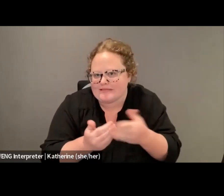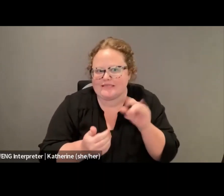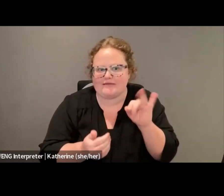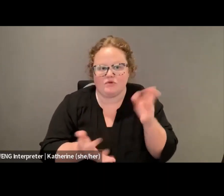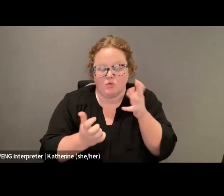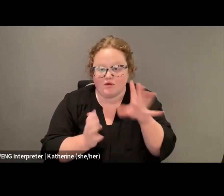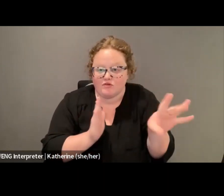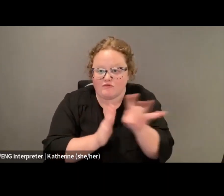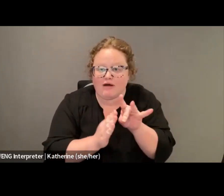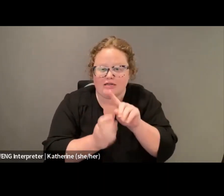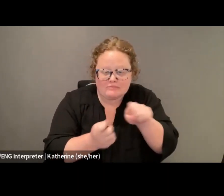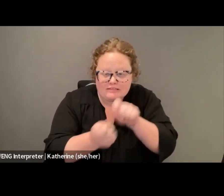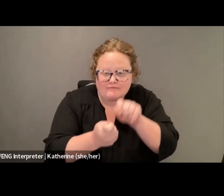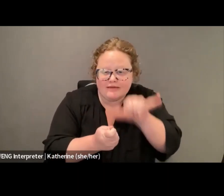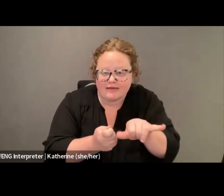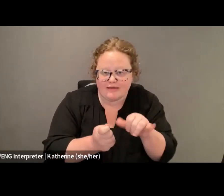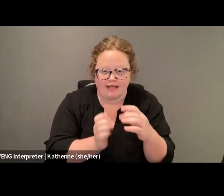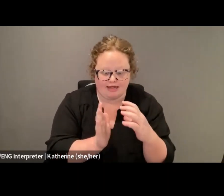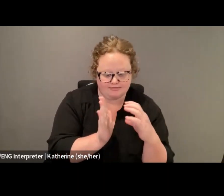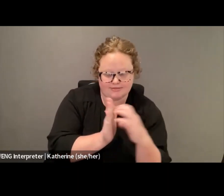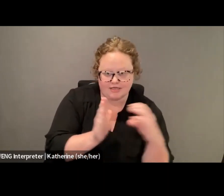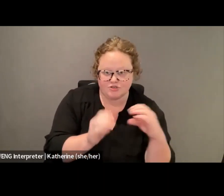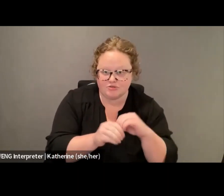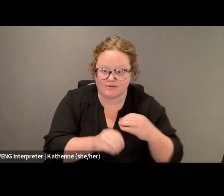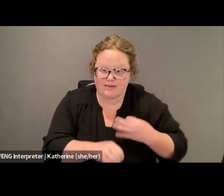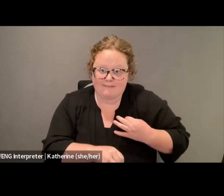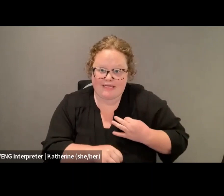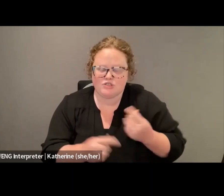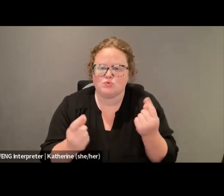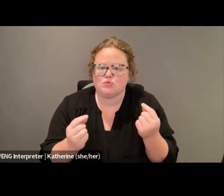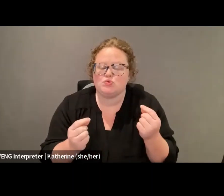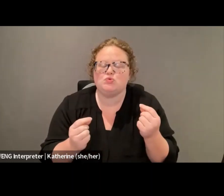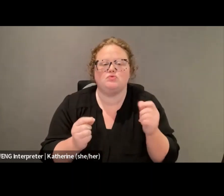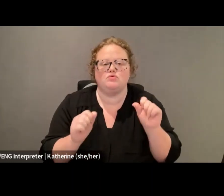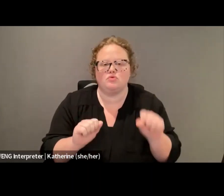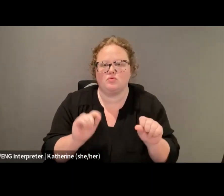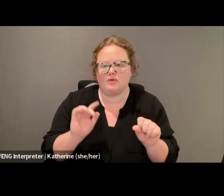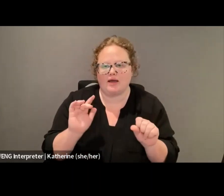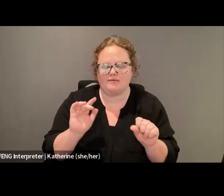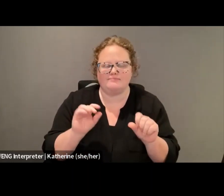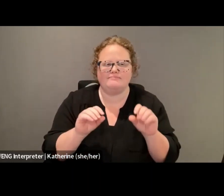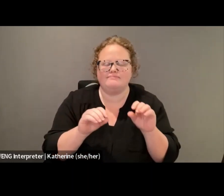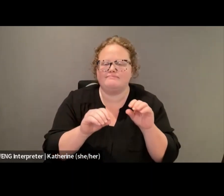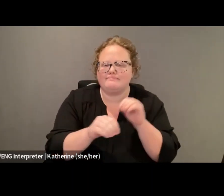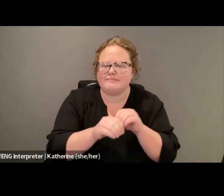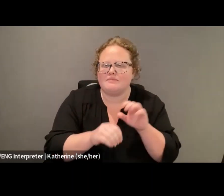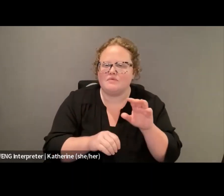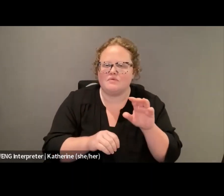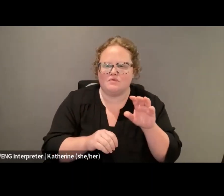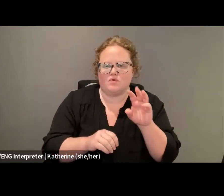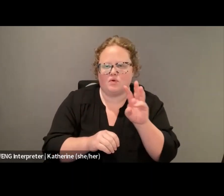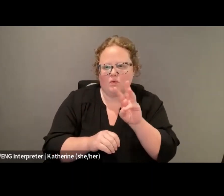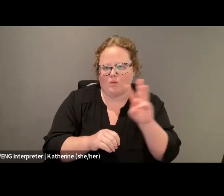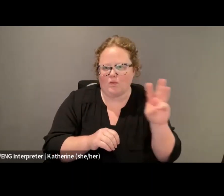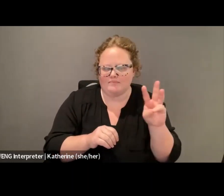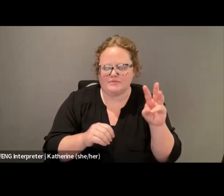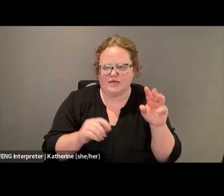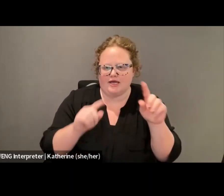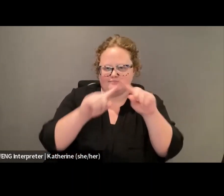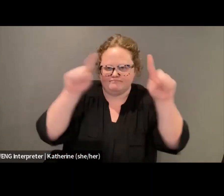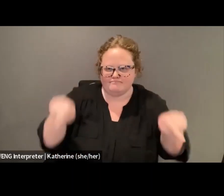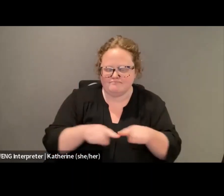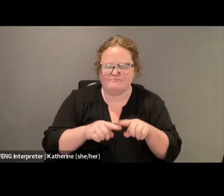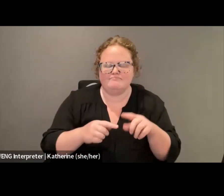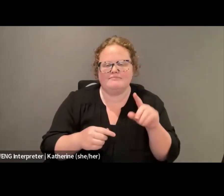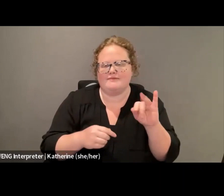that place in the waiver application, you can actually go to find in your browser window or your PDF reader